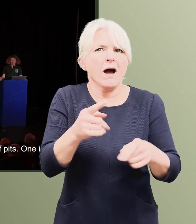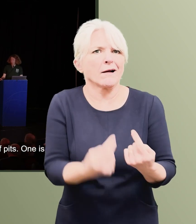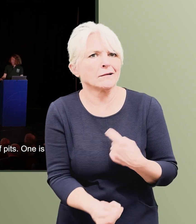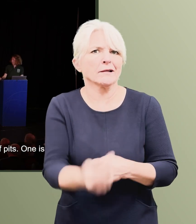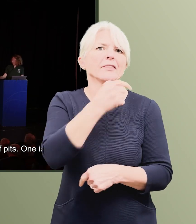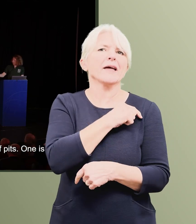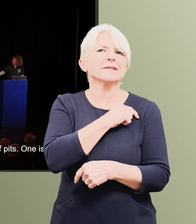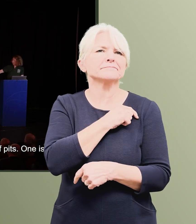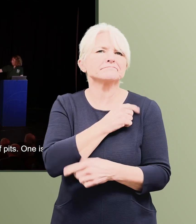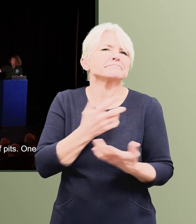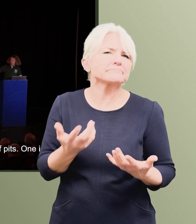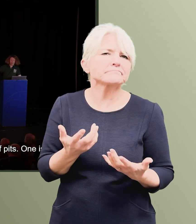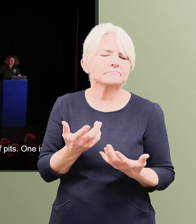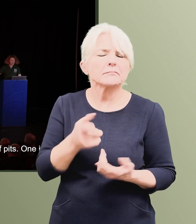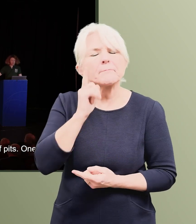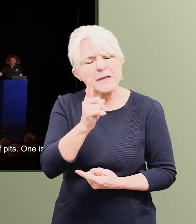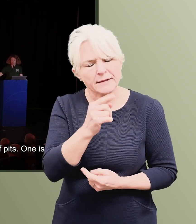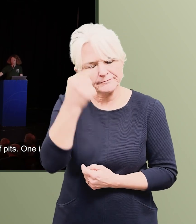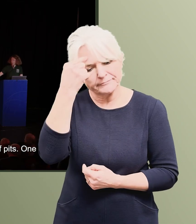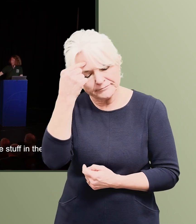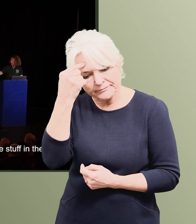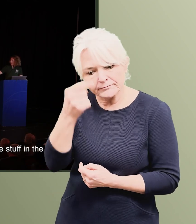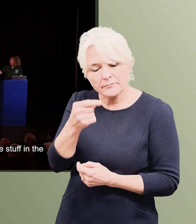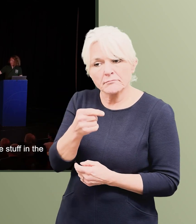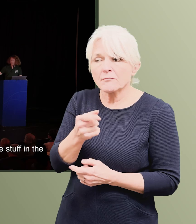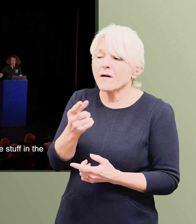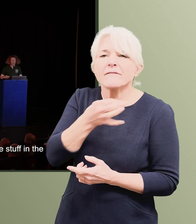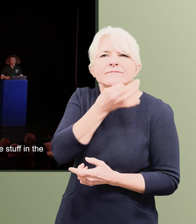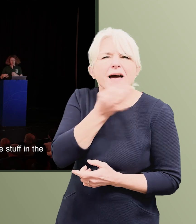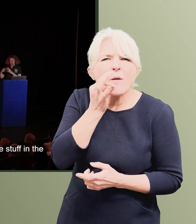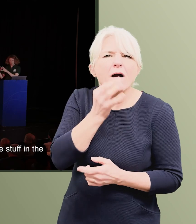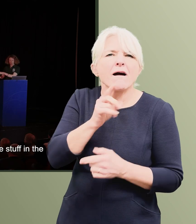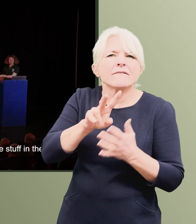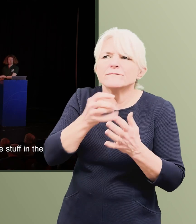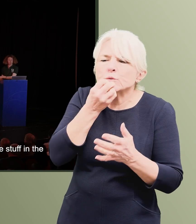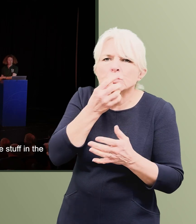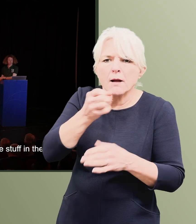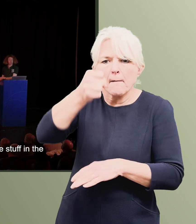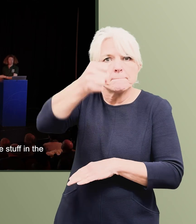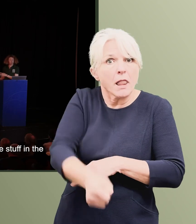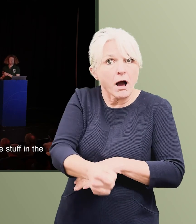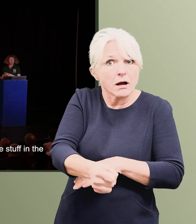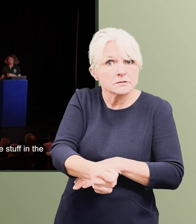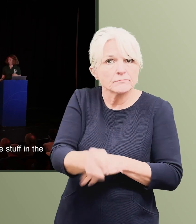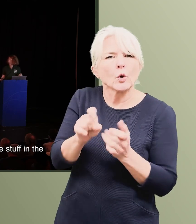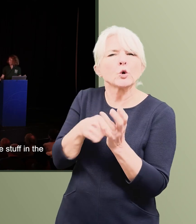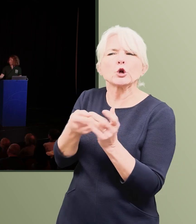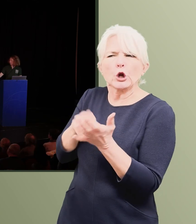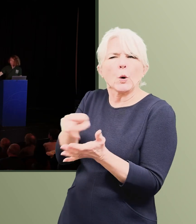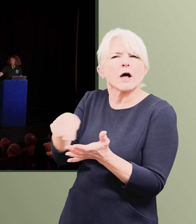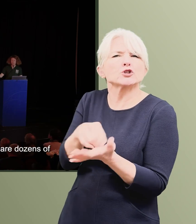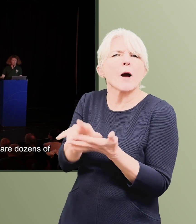interpretations of these kinds of pits. One is planting. Julian Thomas is very keen on this, and that's the idea you put this stuff in the ground because you want more of